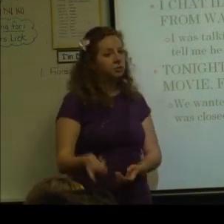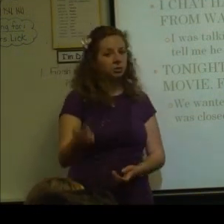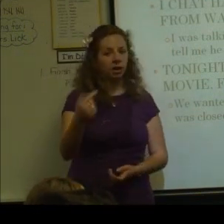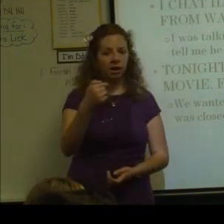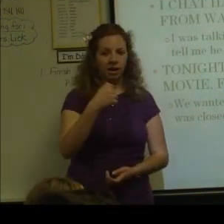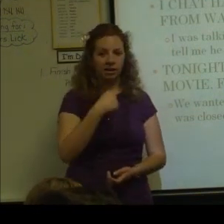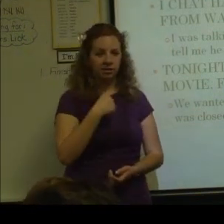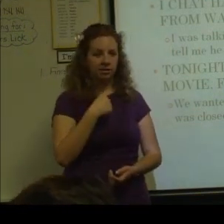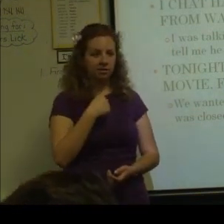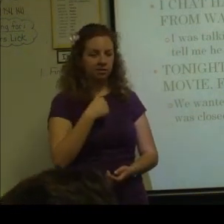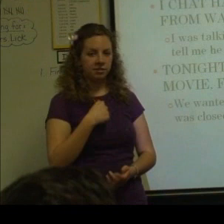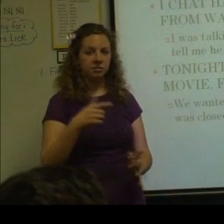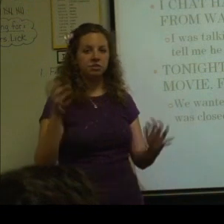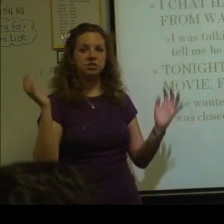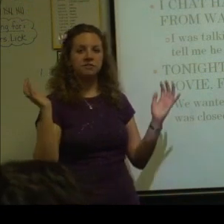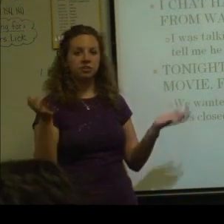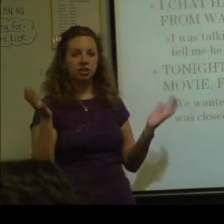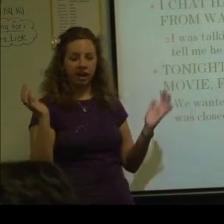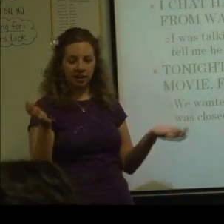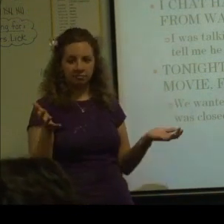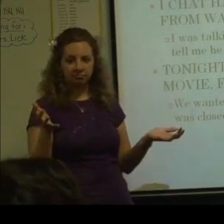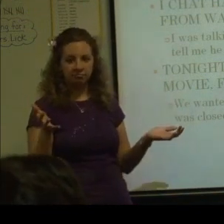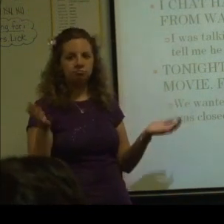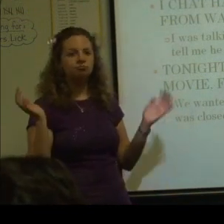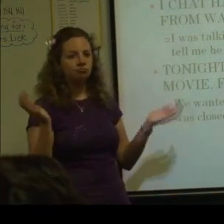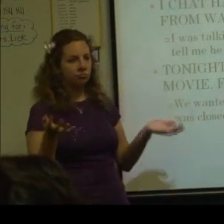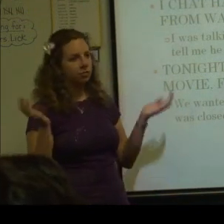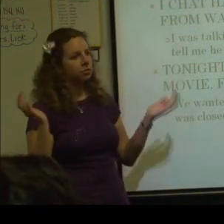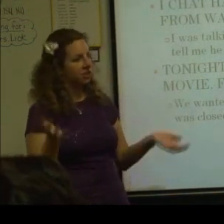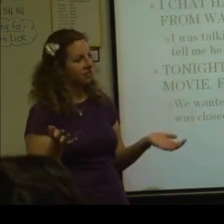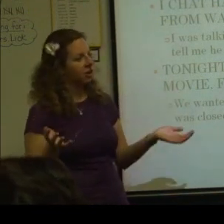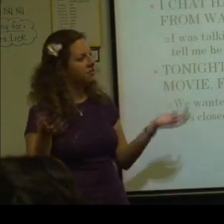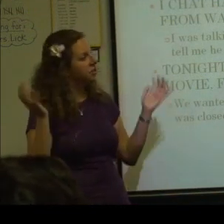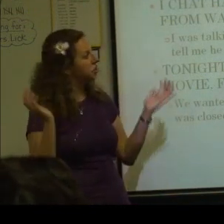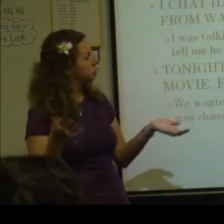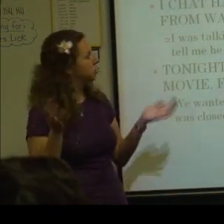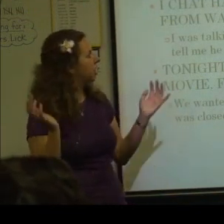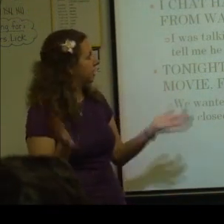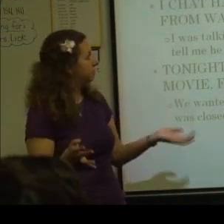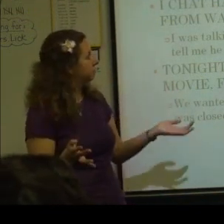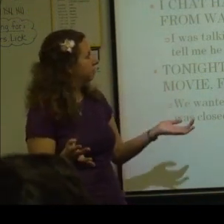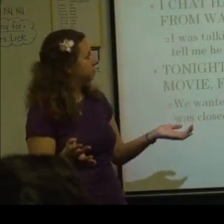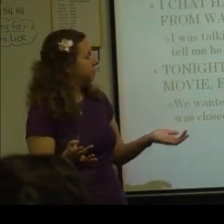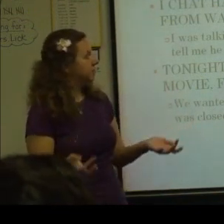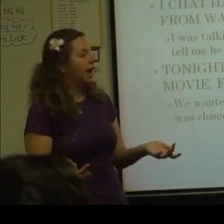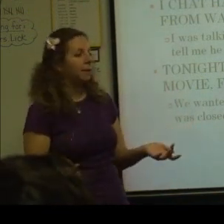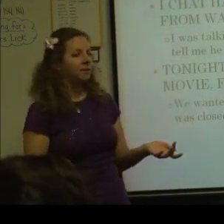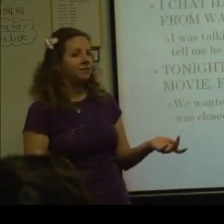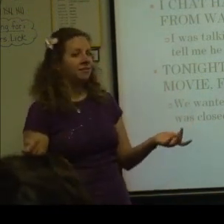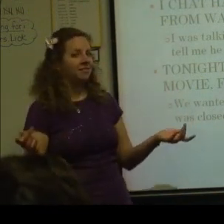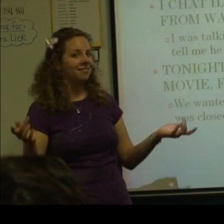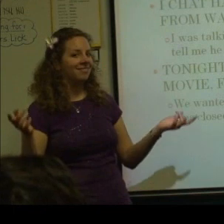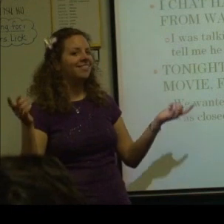so this is time for chatting. Like we're just having a conversation, chatting. Happen.